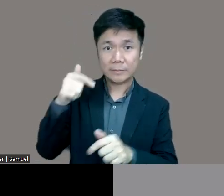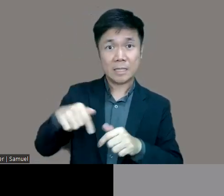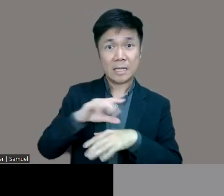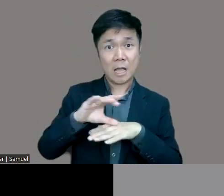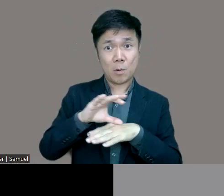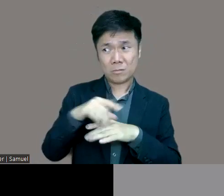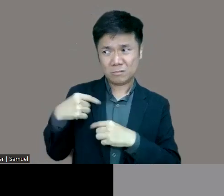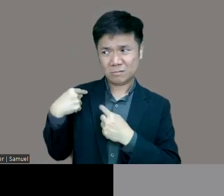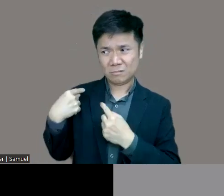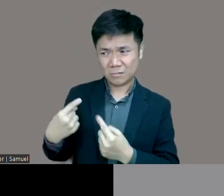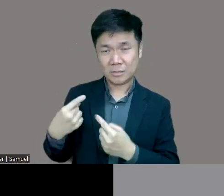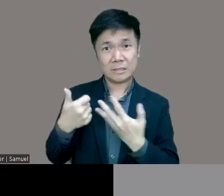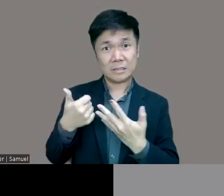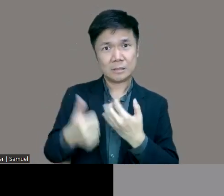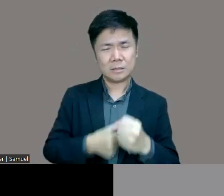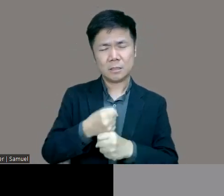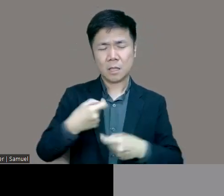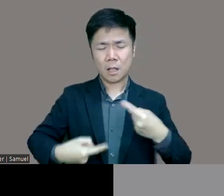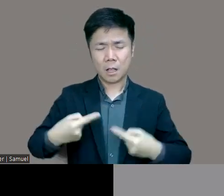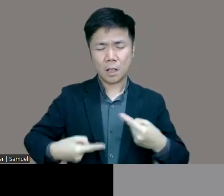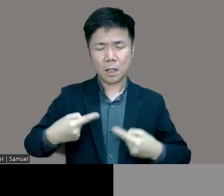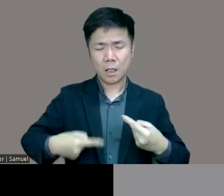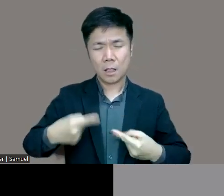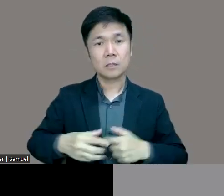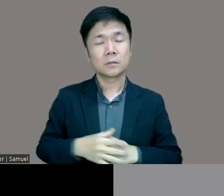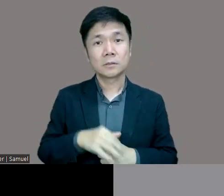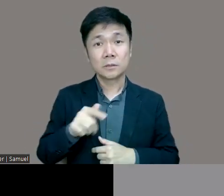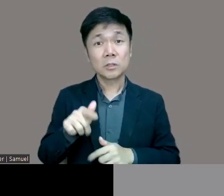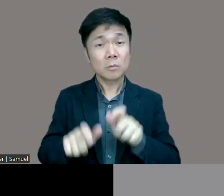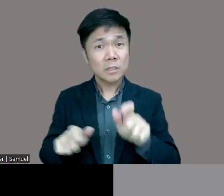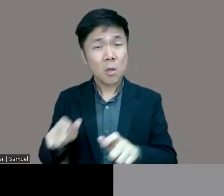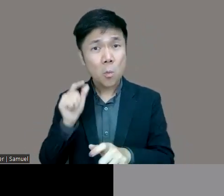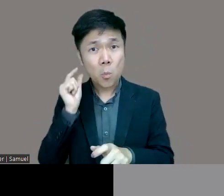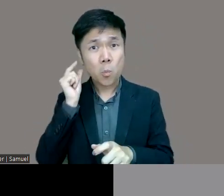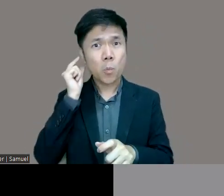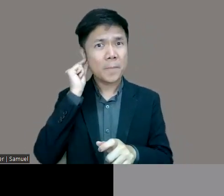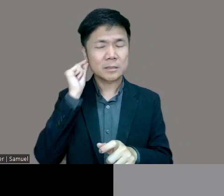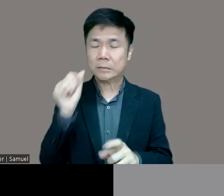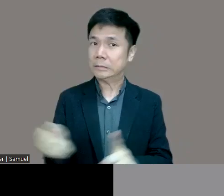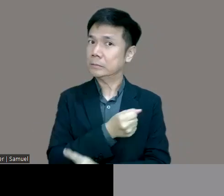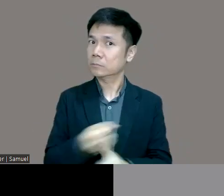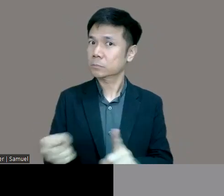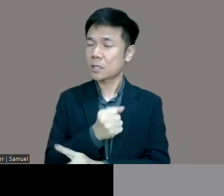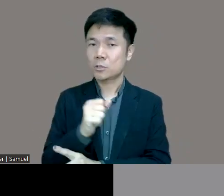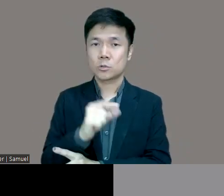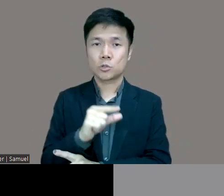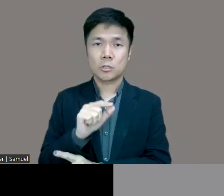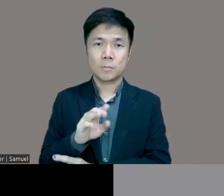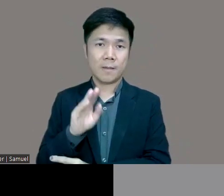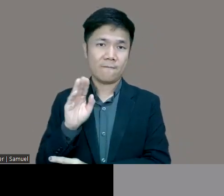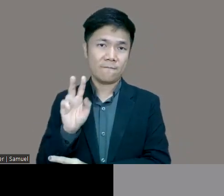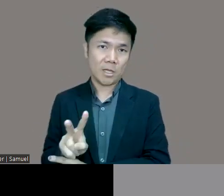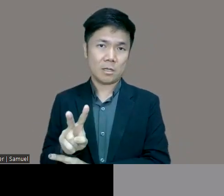over six years now. So many of these women have been victims of gender-based violence, and most of them could